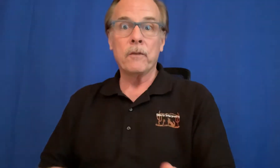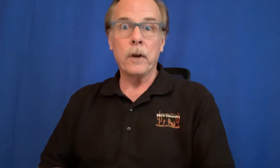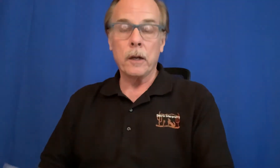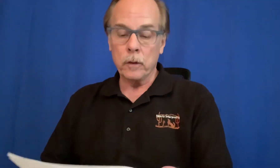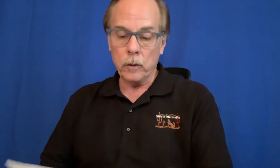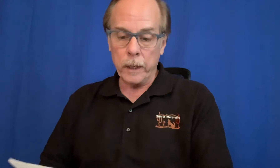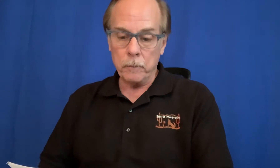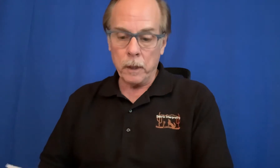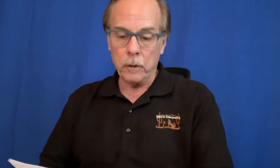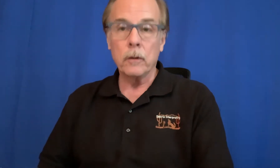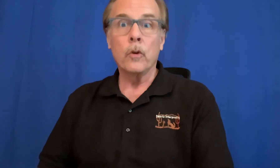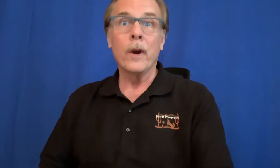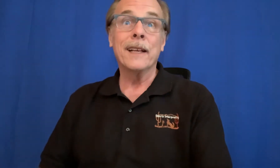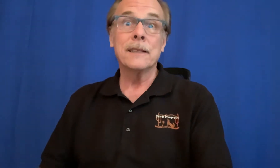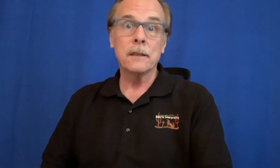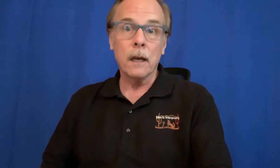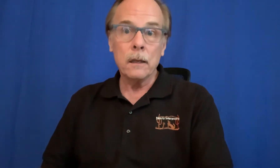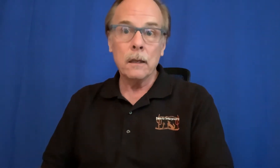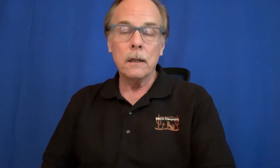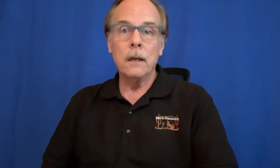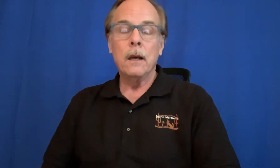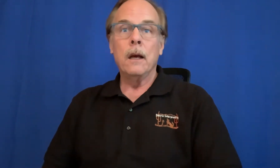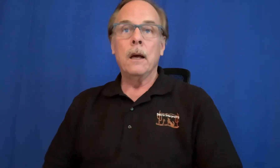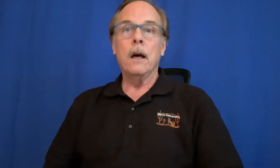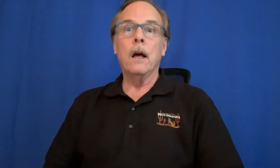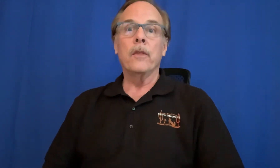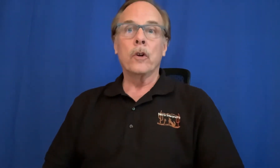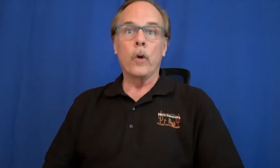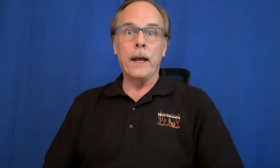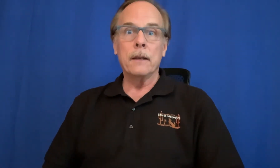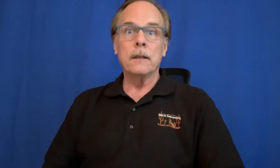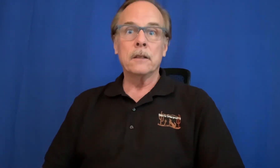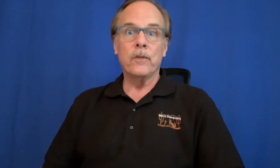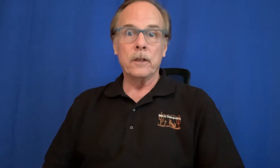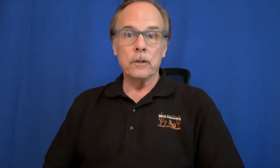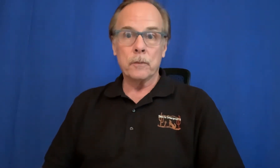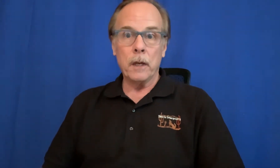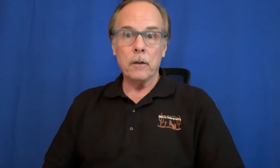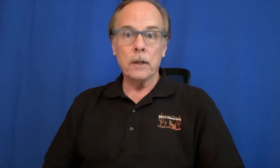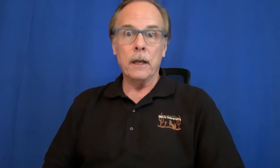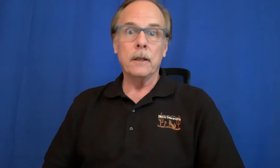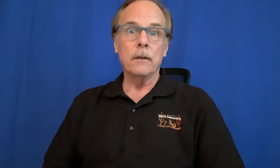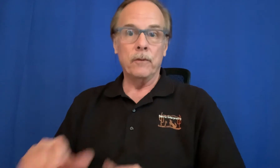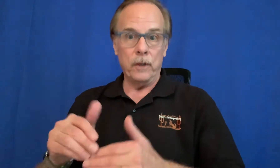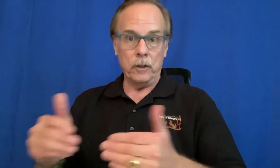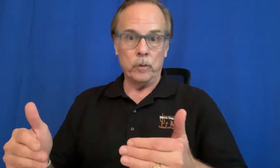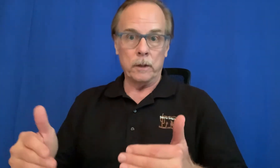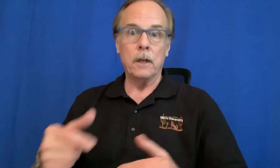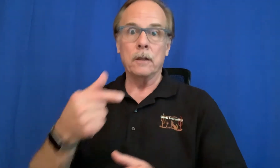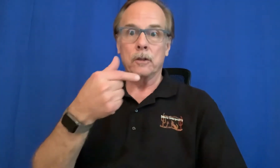grandfather and grandmother. Grandson, the grand is finger spelled and then finished with son, so you